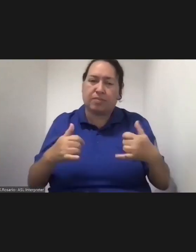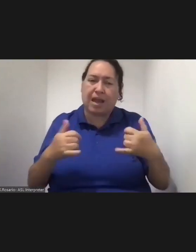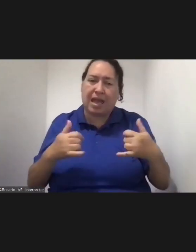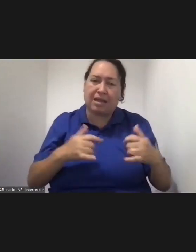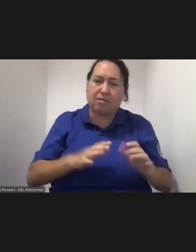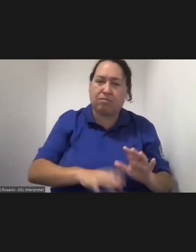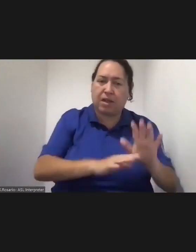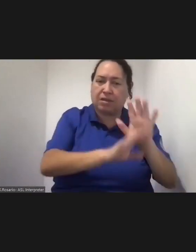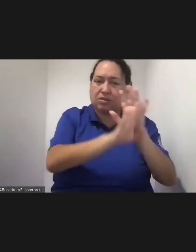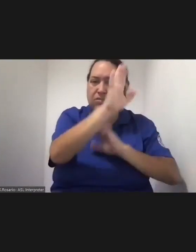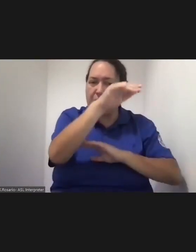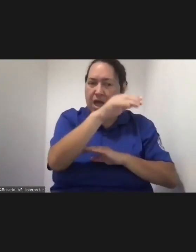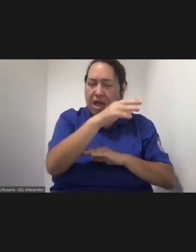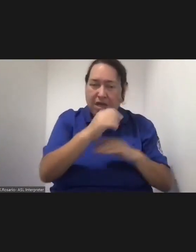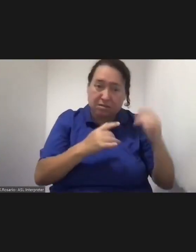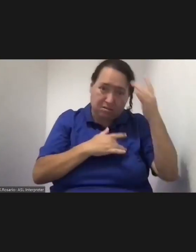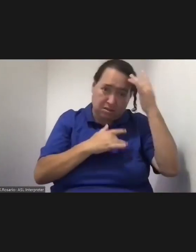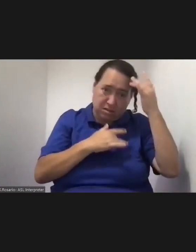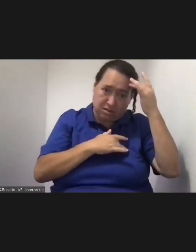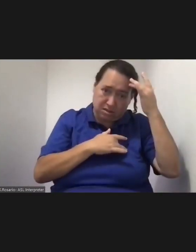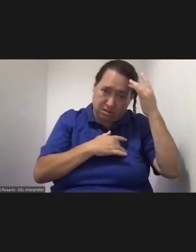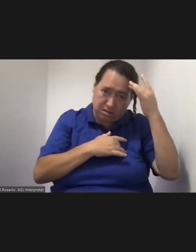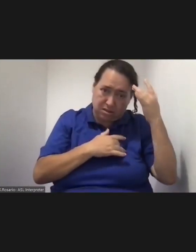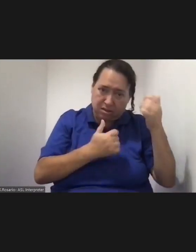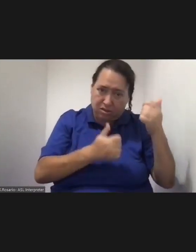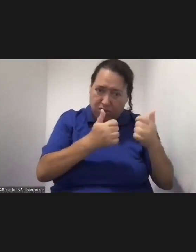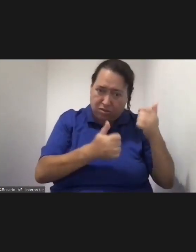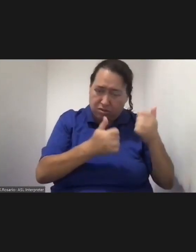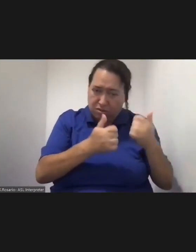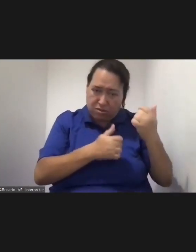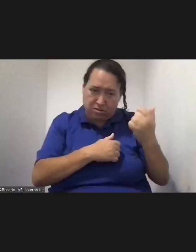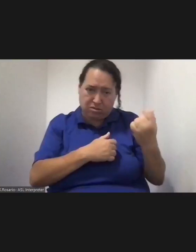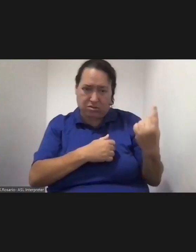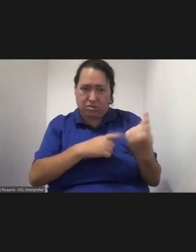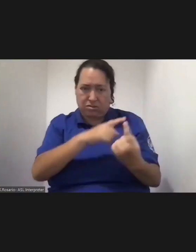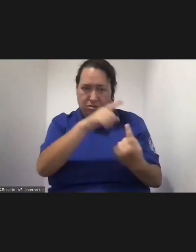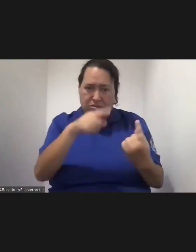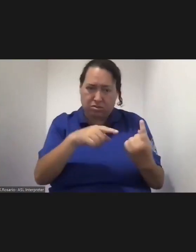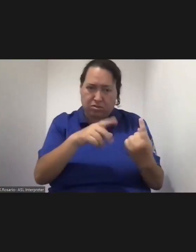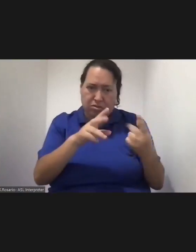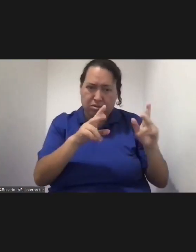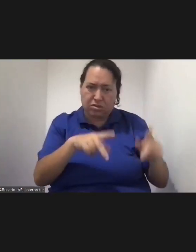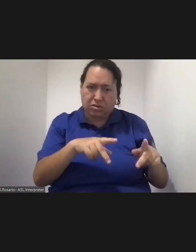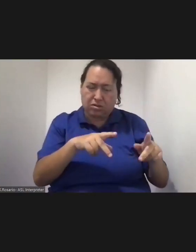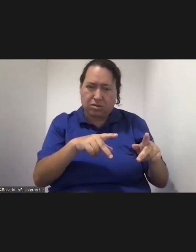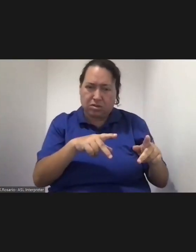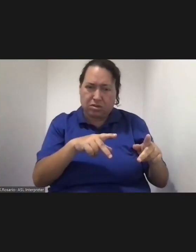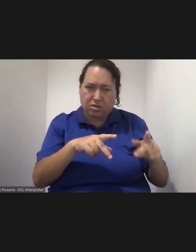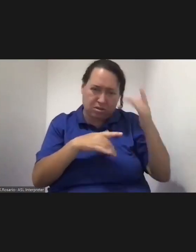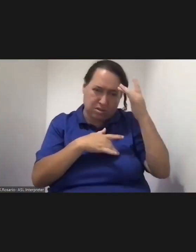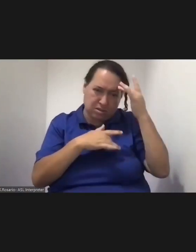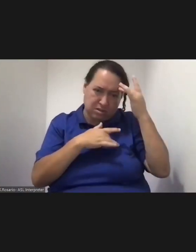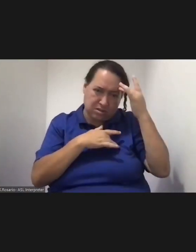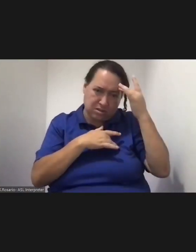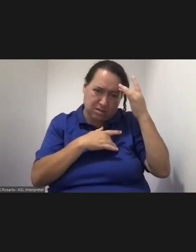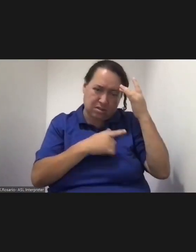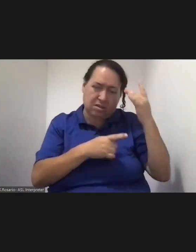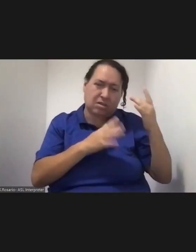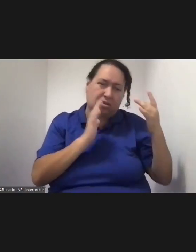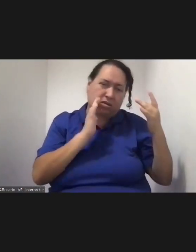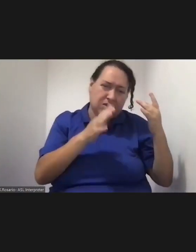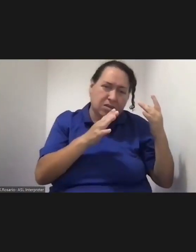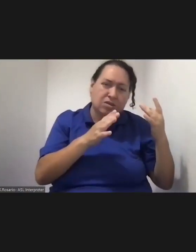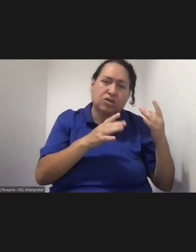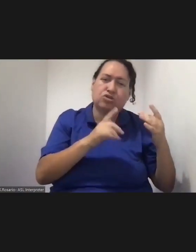are symptomatic, which one of the individuals during this event was symptomatic, they would have stayed out of the